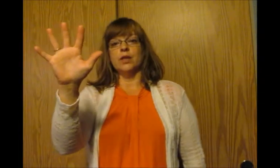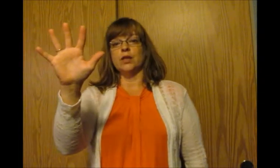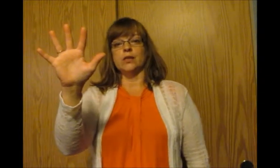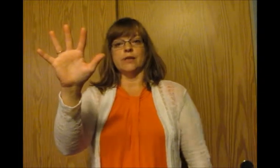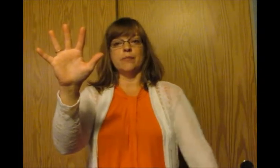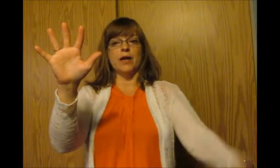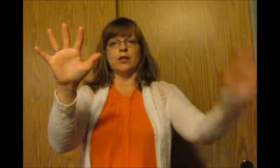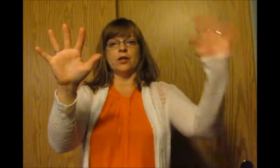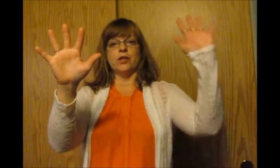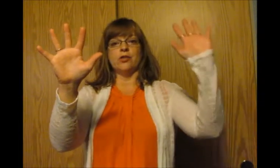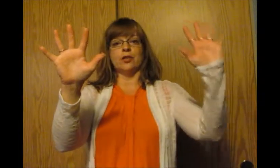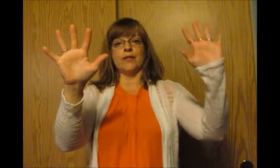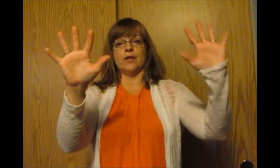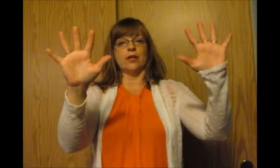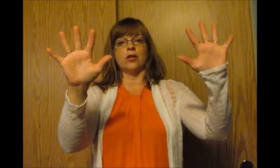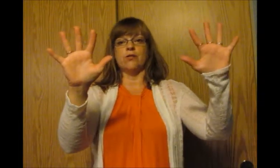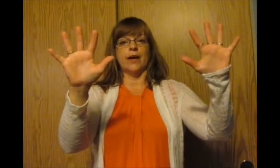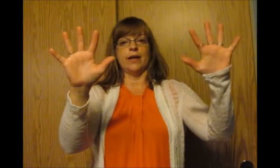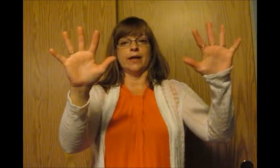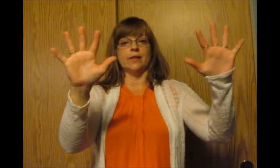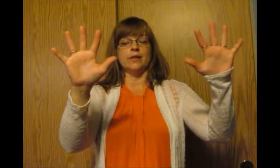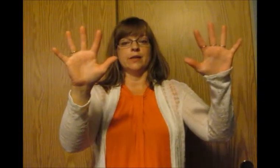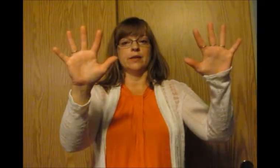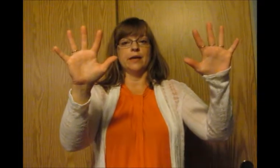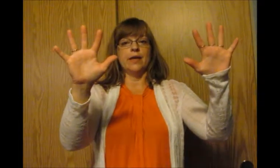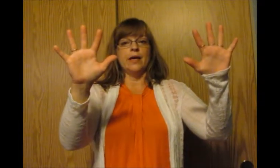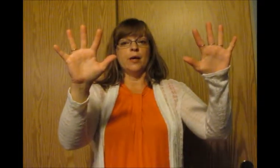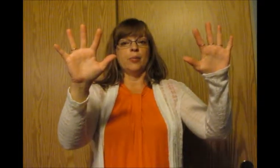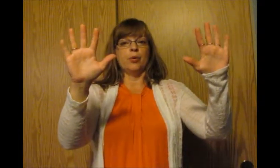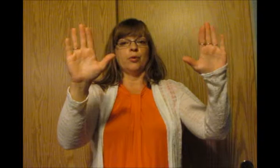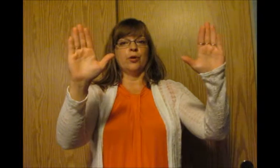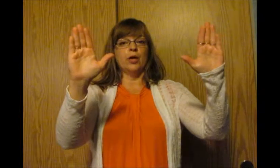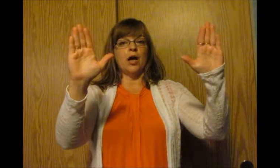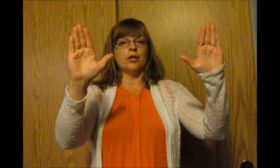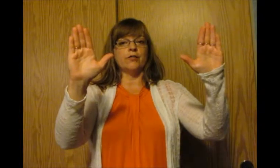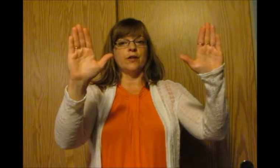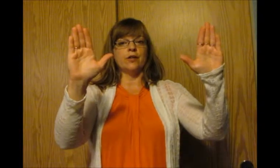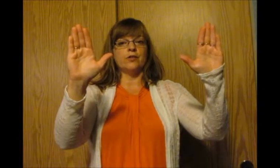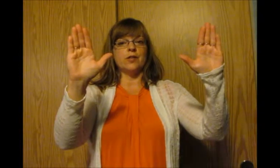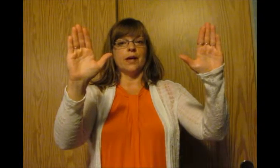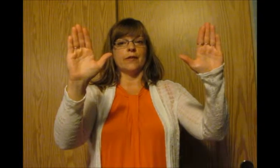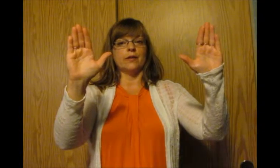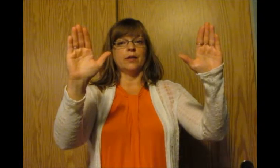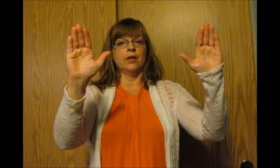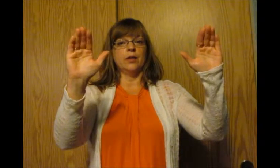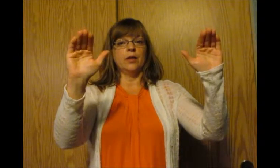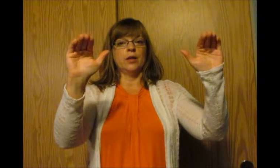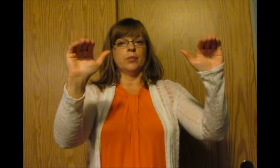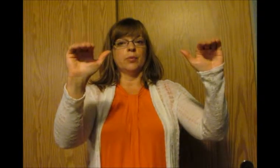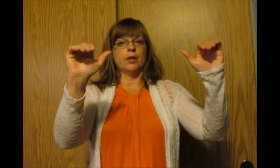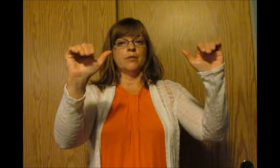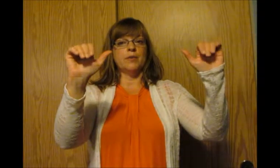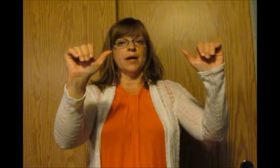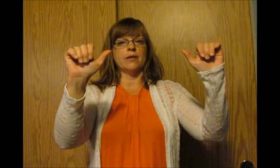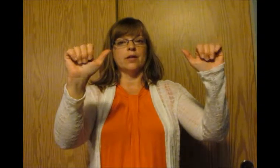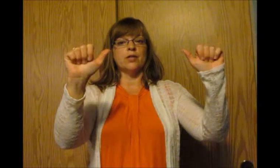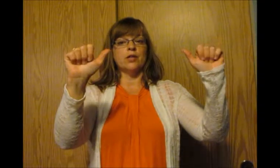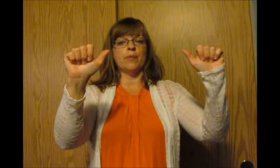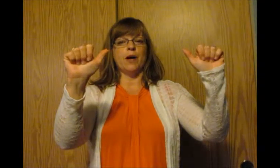It doesn't matter, you can use your left hand or your right hand. Pull all your fingers together, bring them down onto your palm